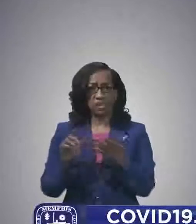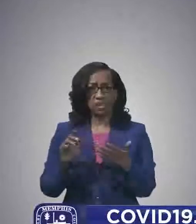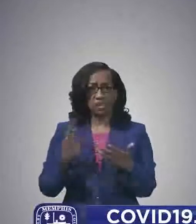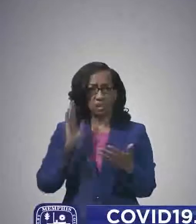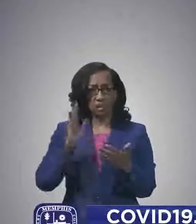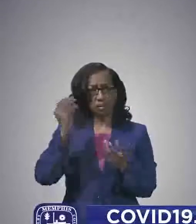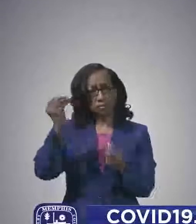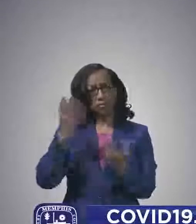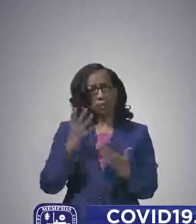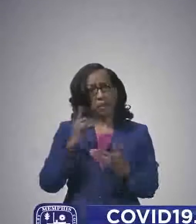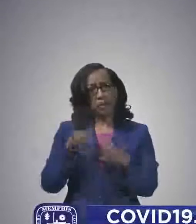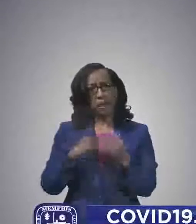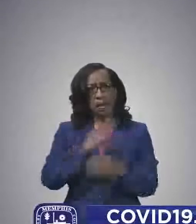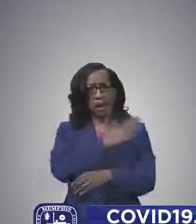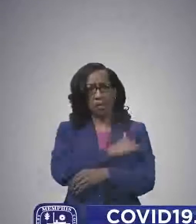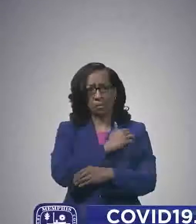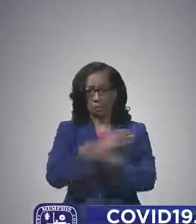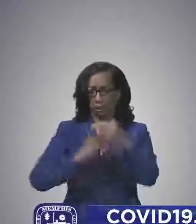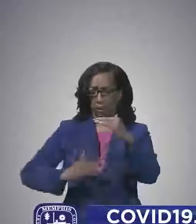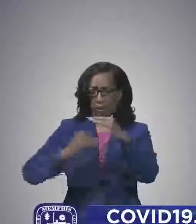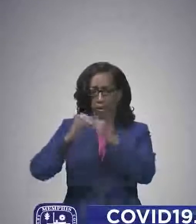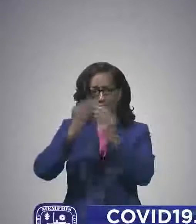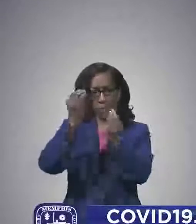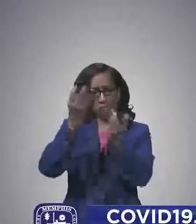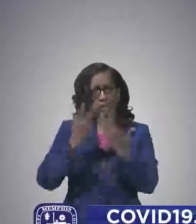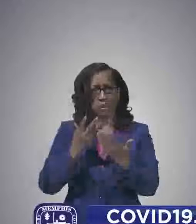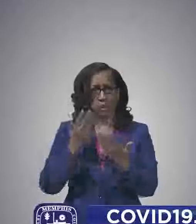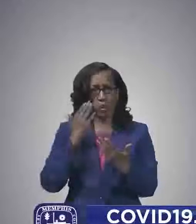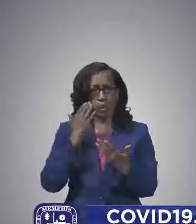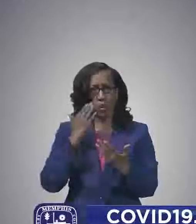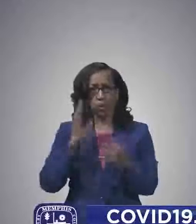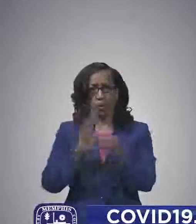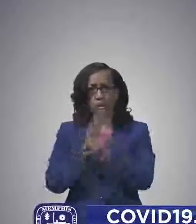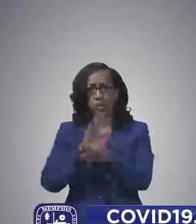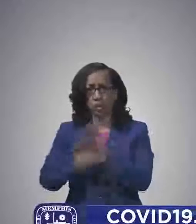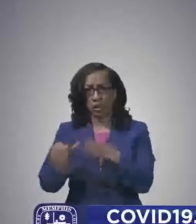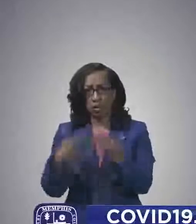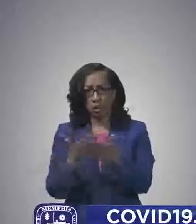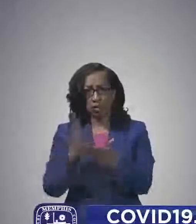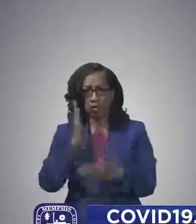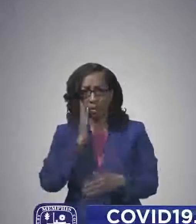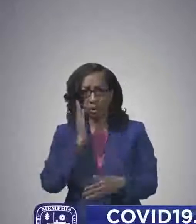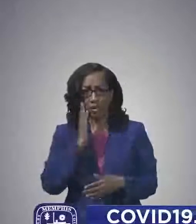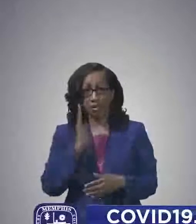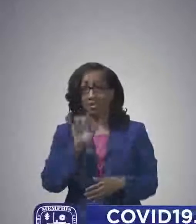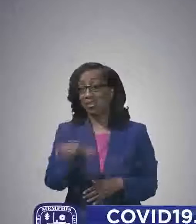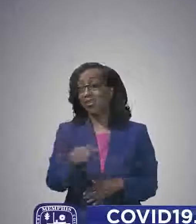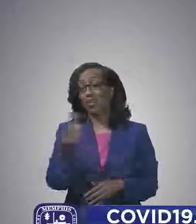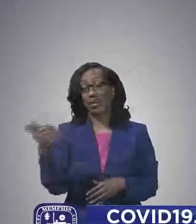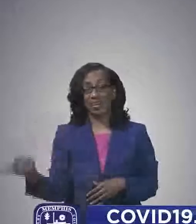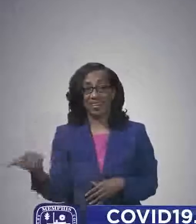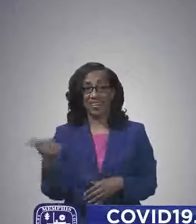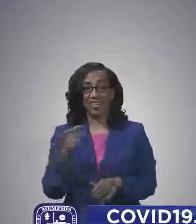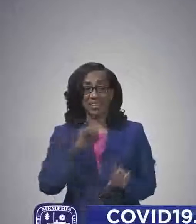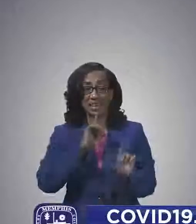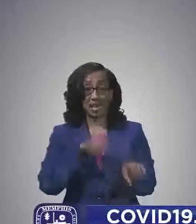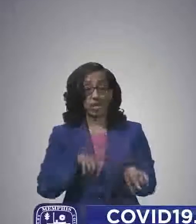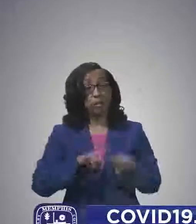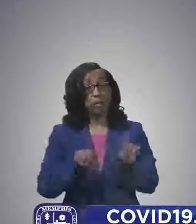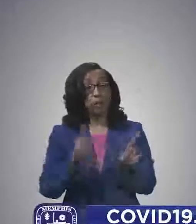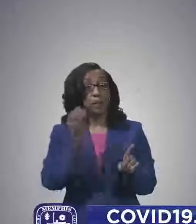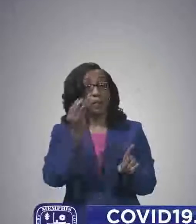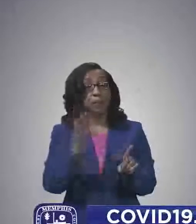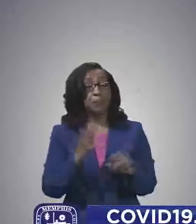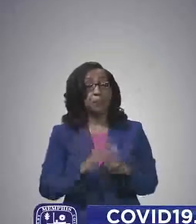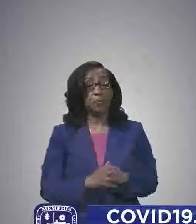regular hospital capacity information again? And I'll have a follow-up. I'll let somebody else answer that specific question. I will say one thing